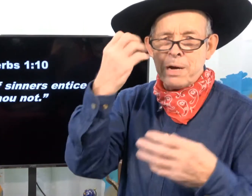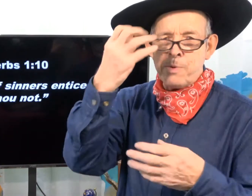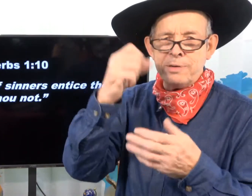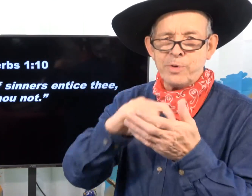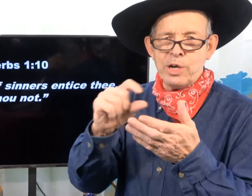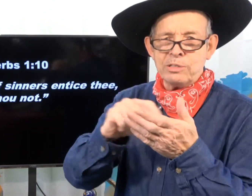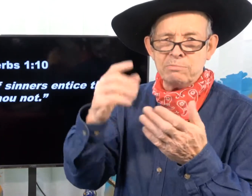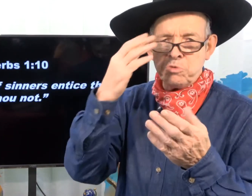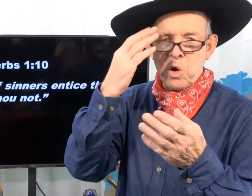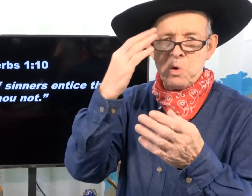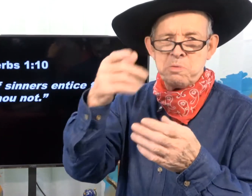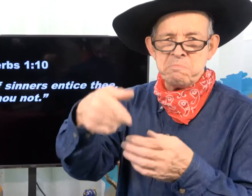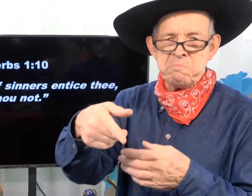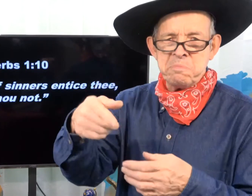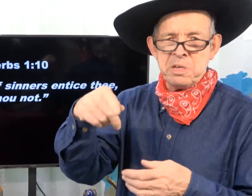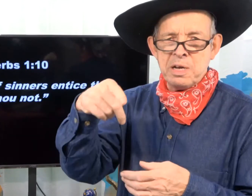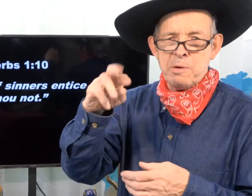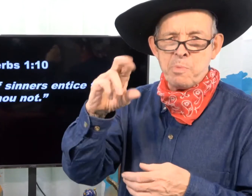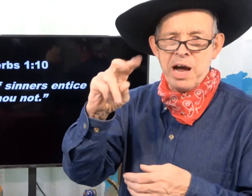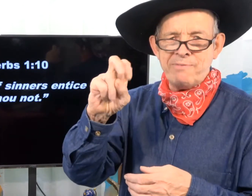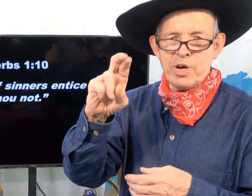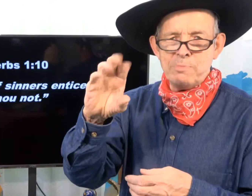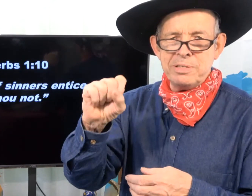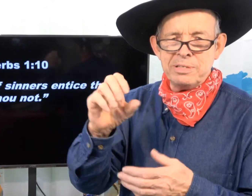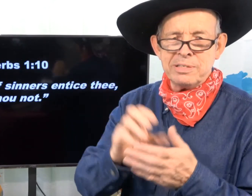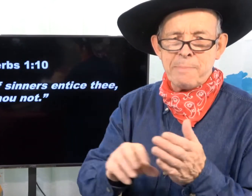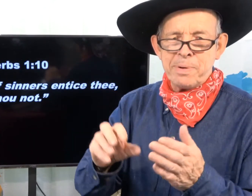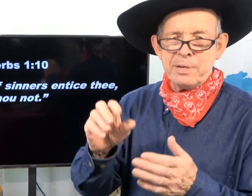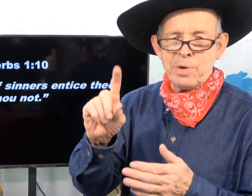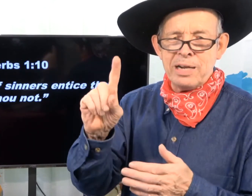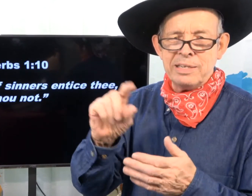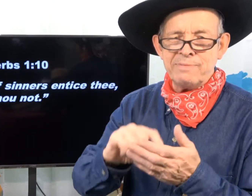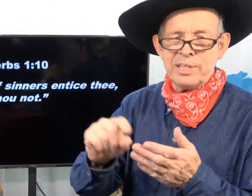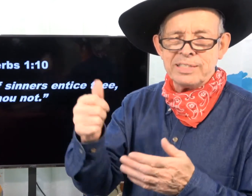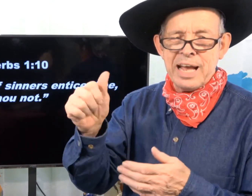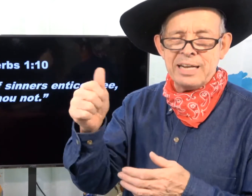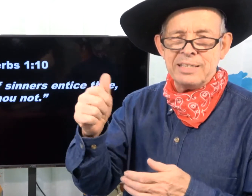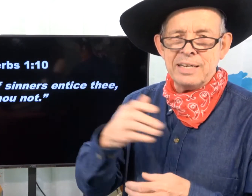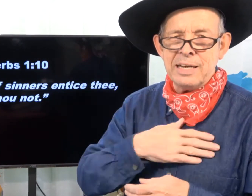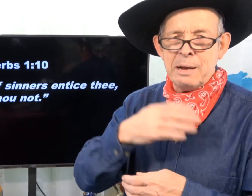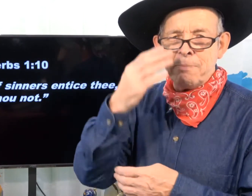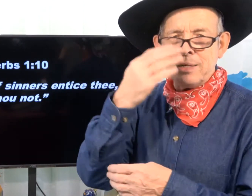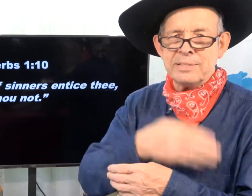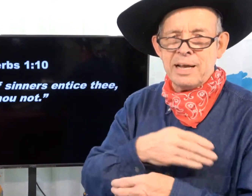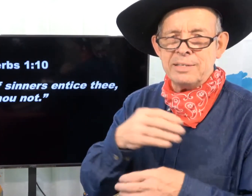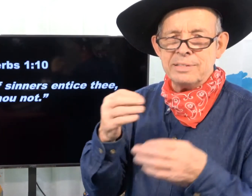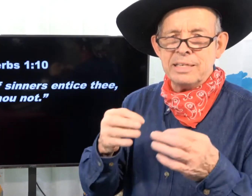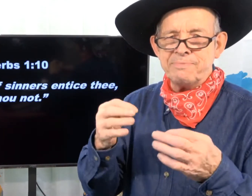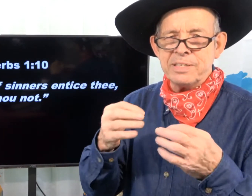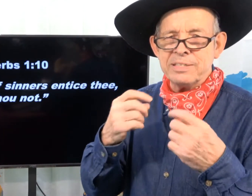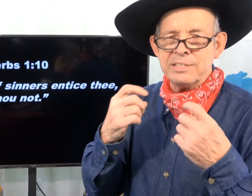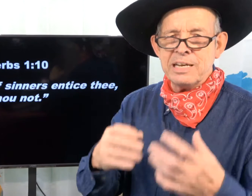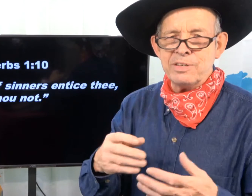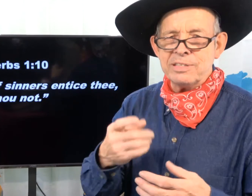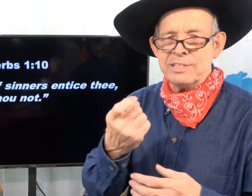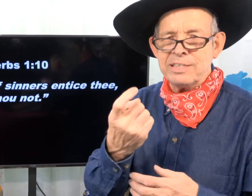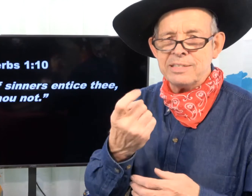My first note, Proverbs chapter 1, verse 10, my son, if it serves you, says it